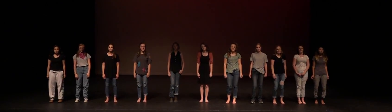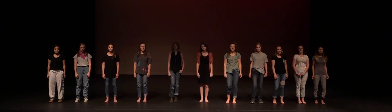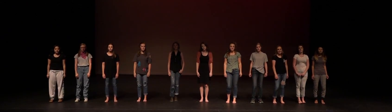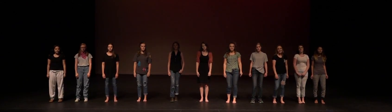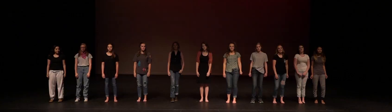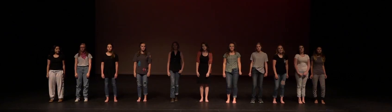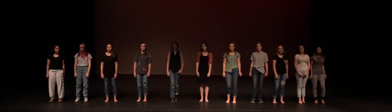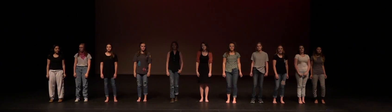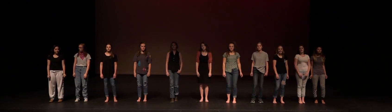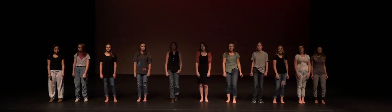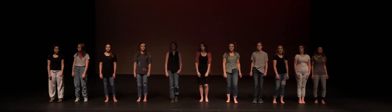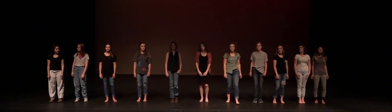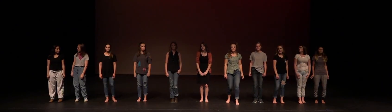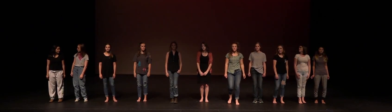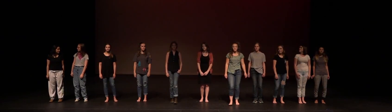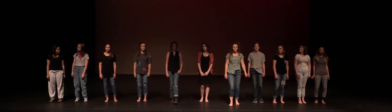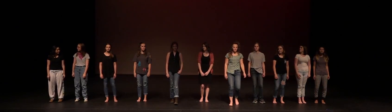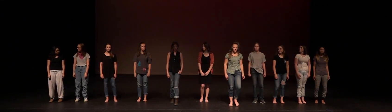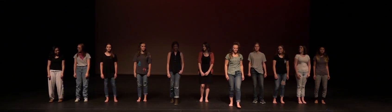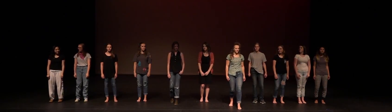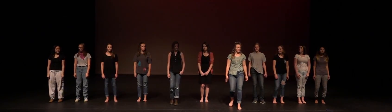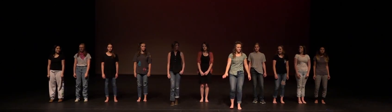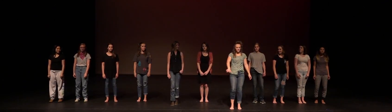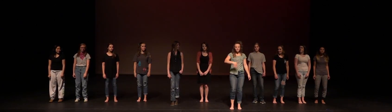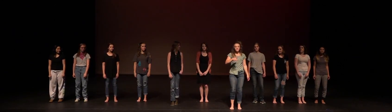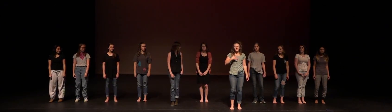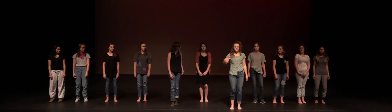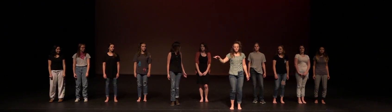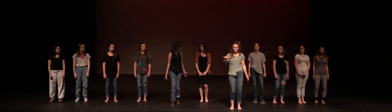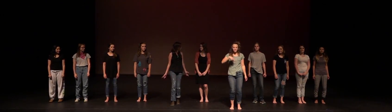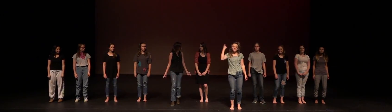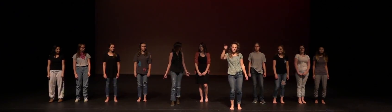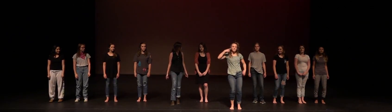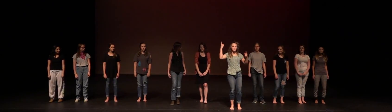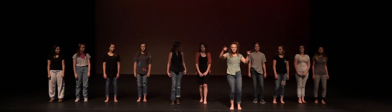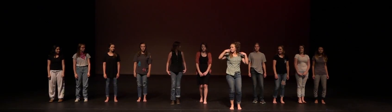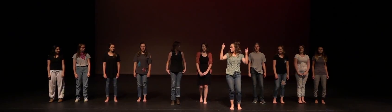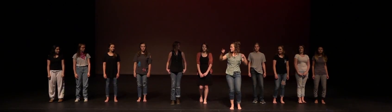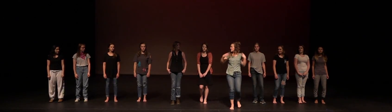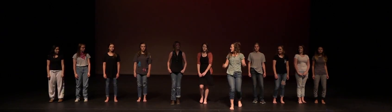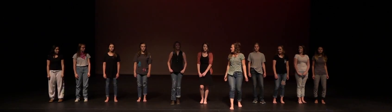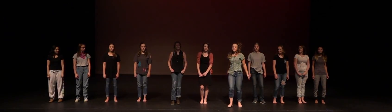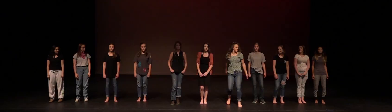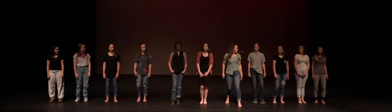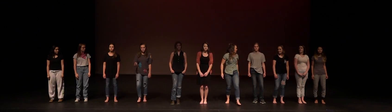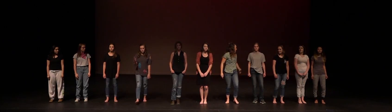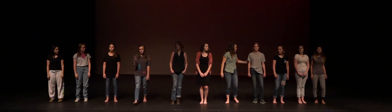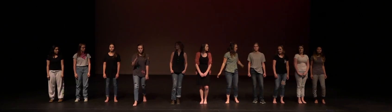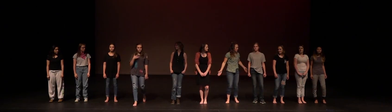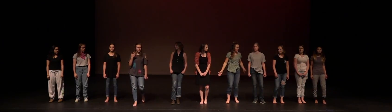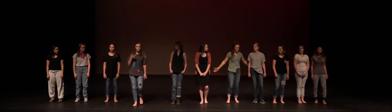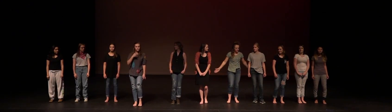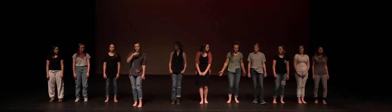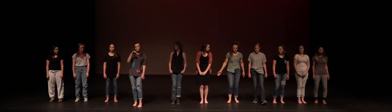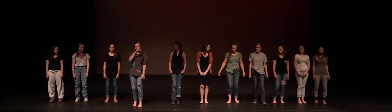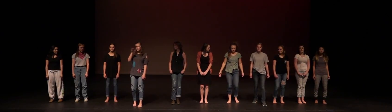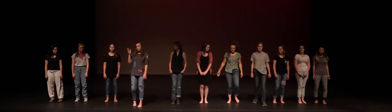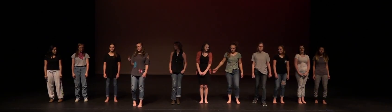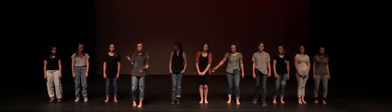Spend drink Don't make it feel like the wind is on your talent. Don't act like there's never any